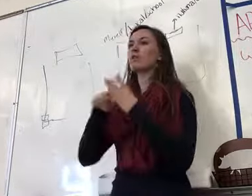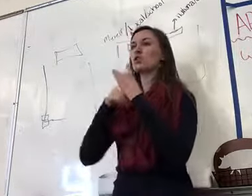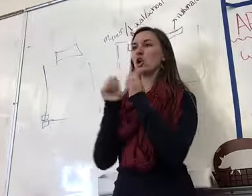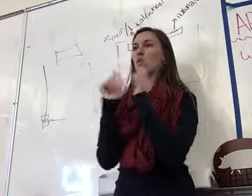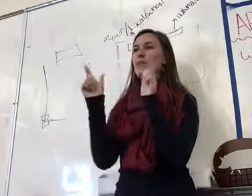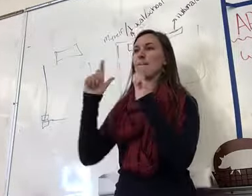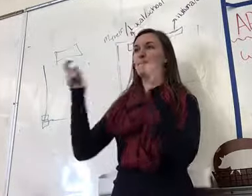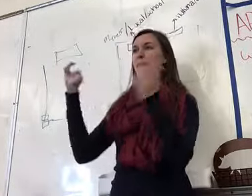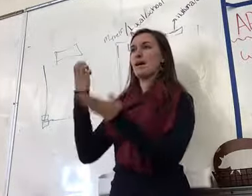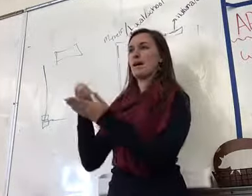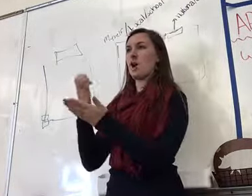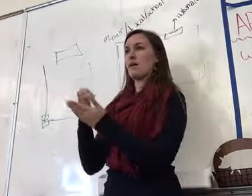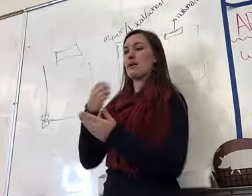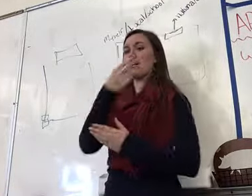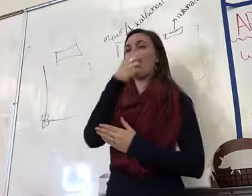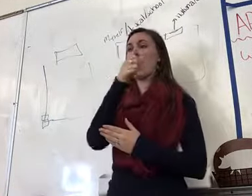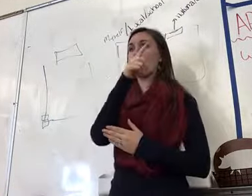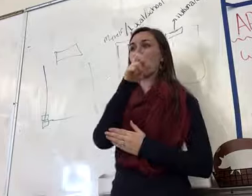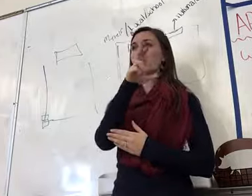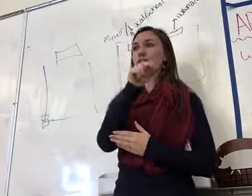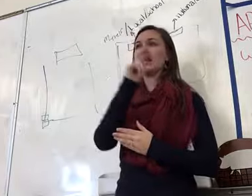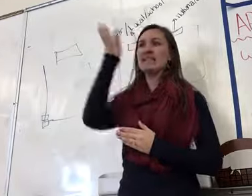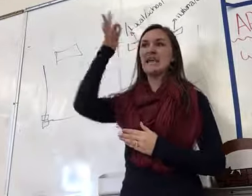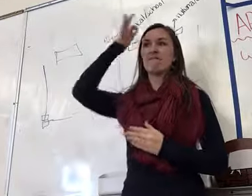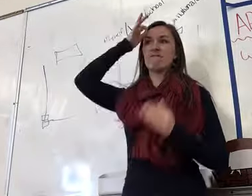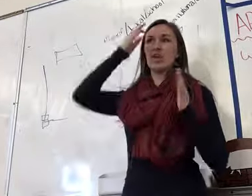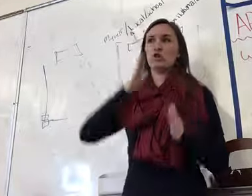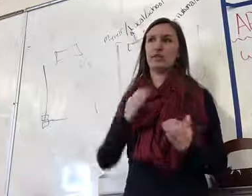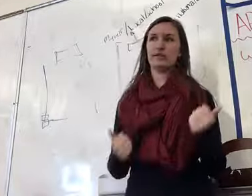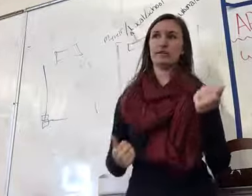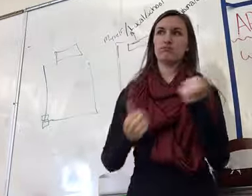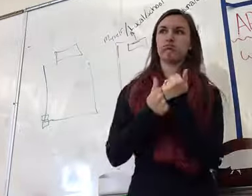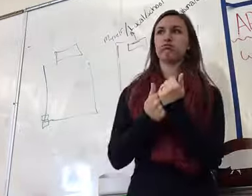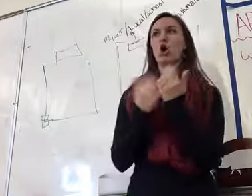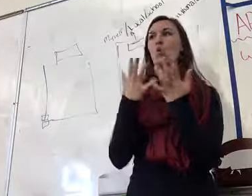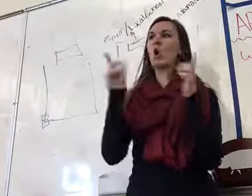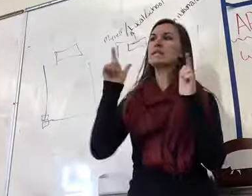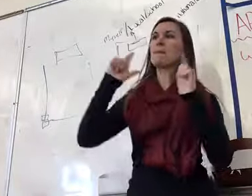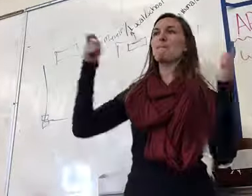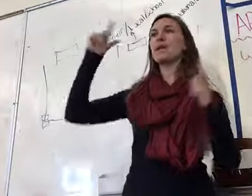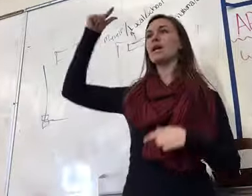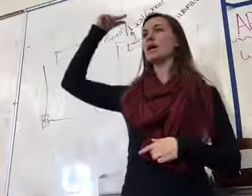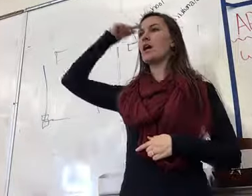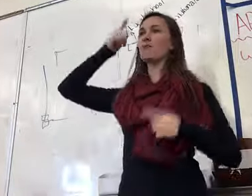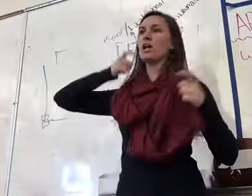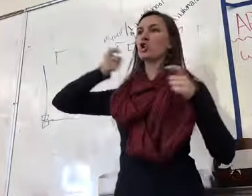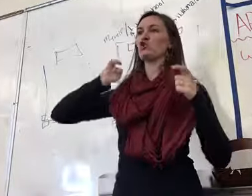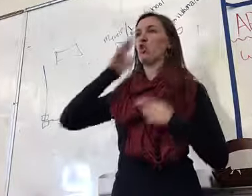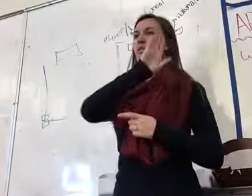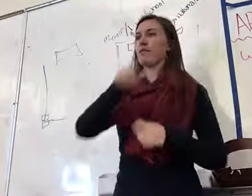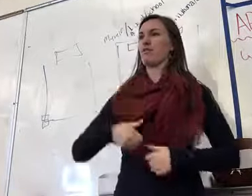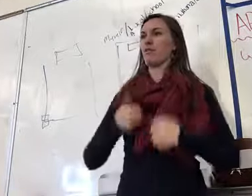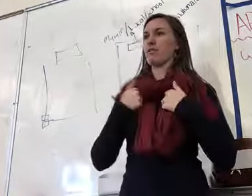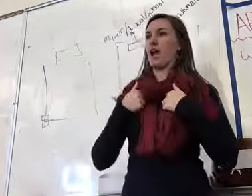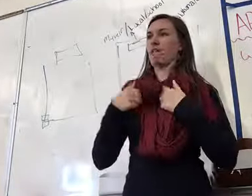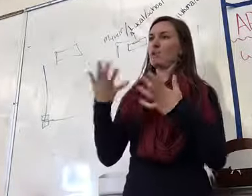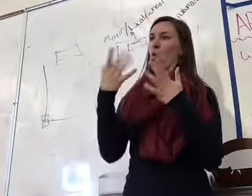Hamilton. Hamilton is a Federalist. Big government. Control over every part of your lives. Lots of taxation.